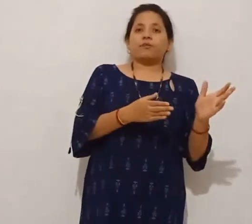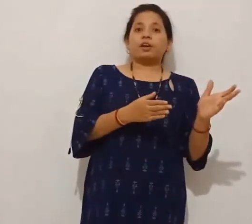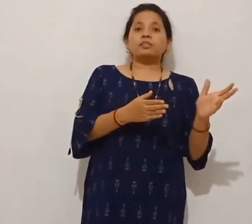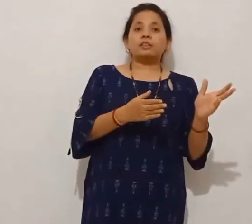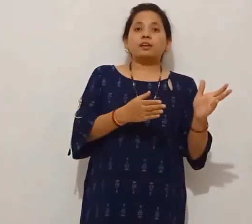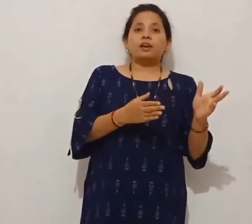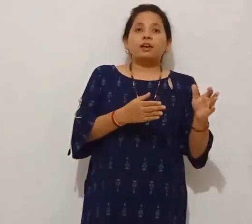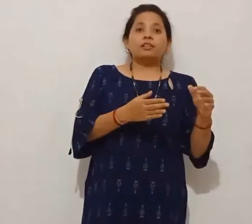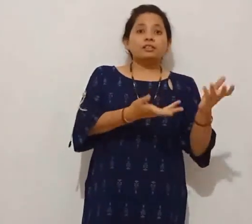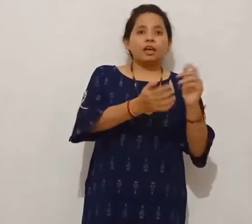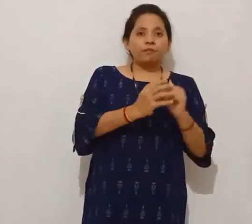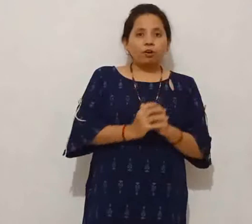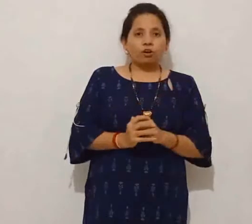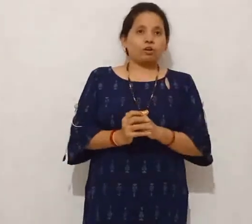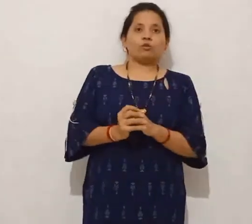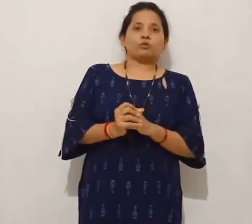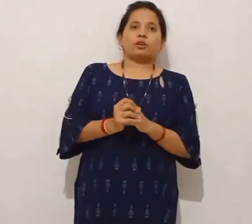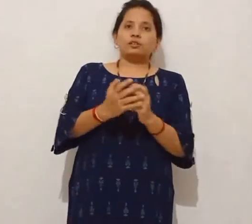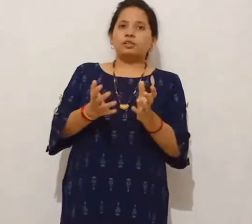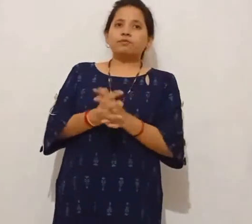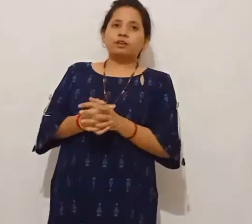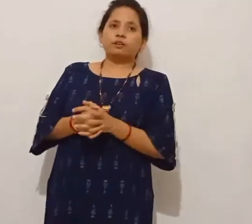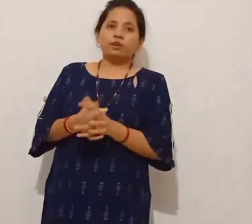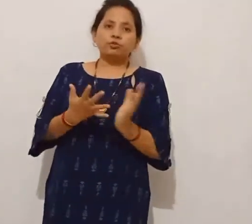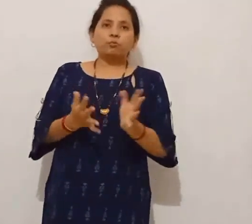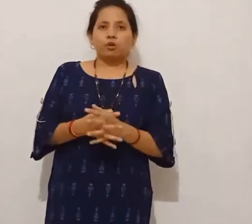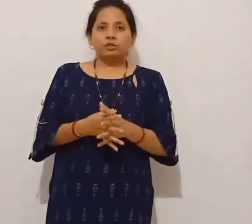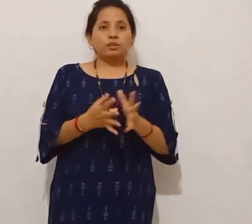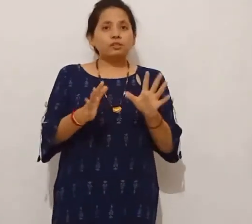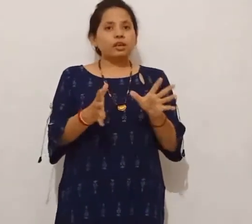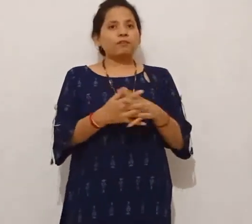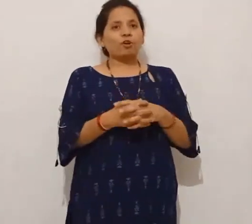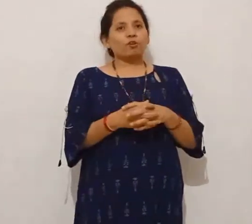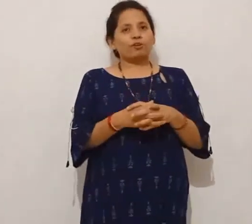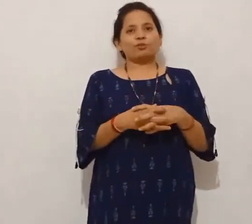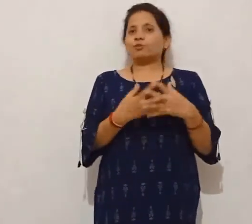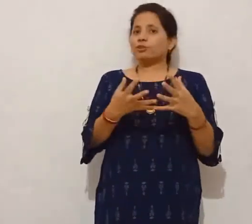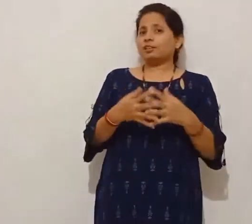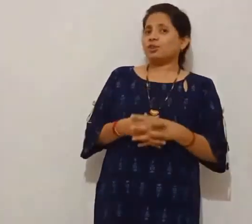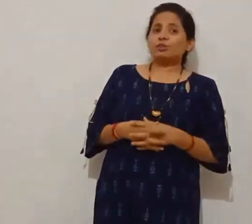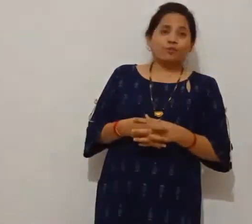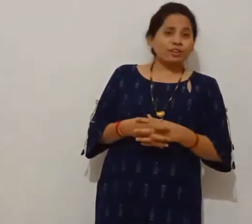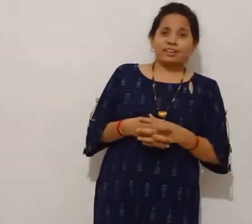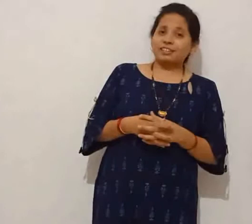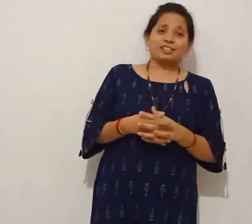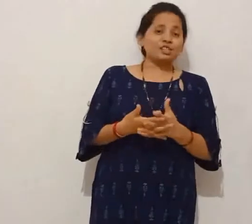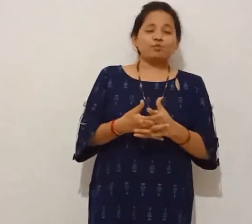can see the selfie corner also. I have seen one two malls, there is selfie corner also. So it is also very nice things for